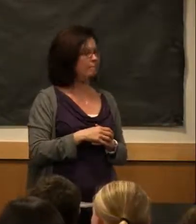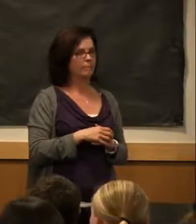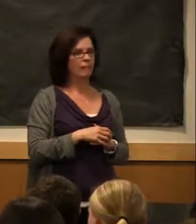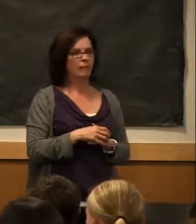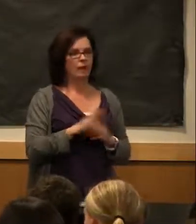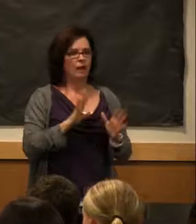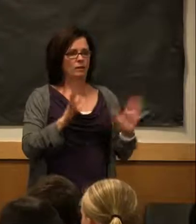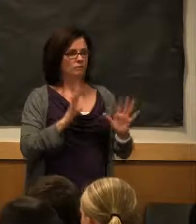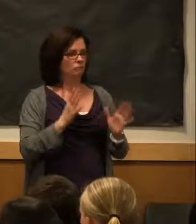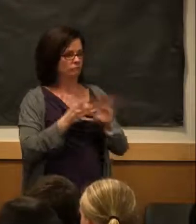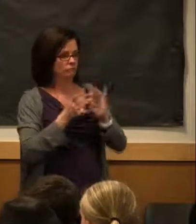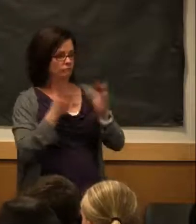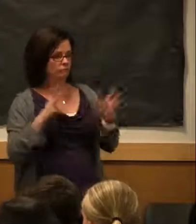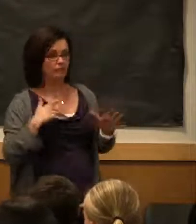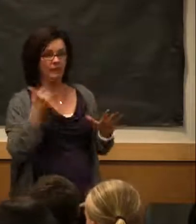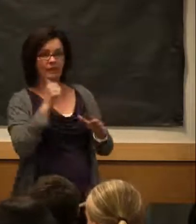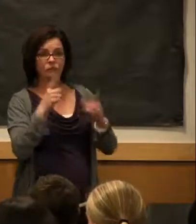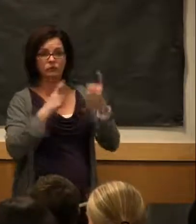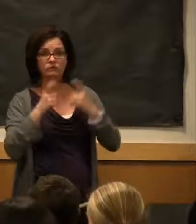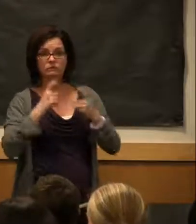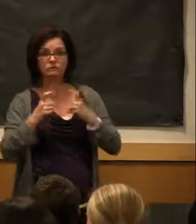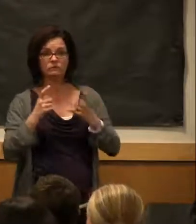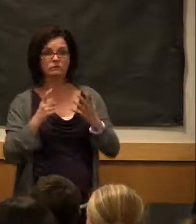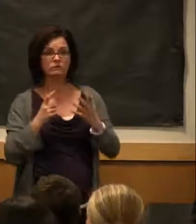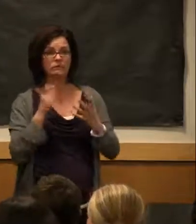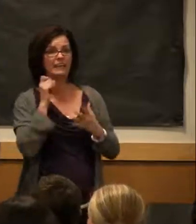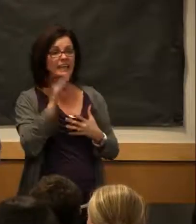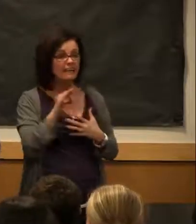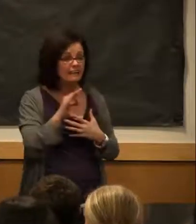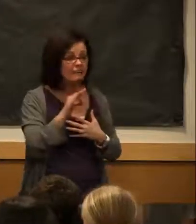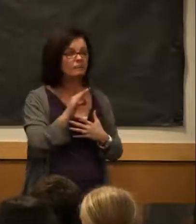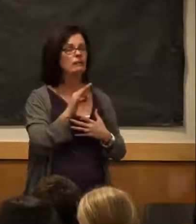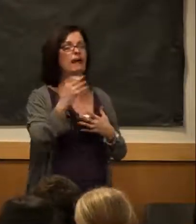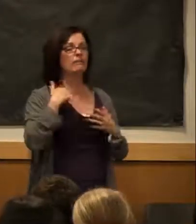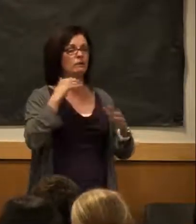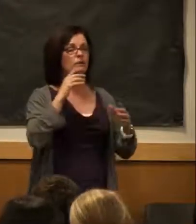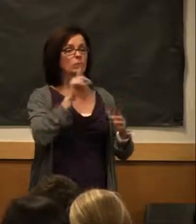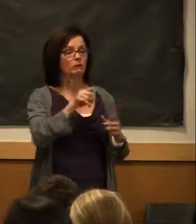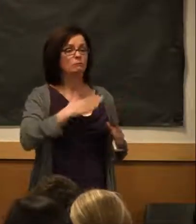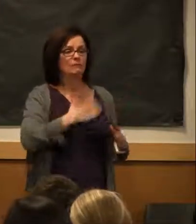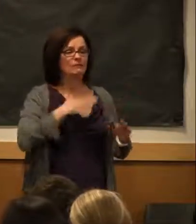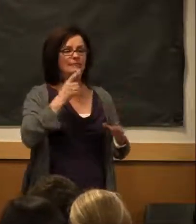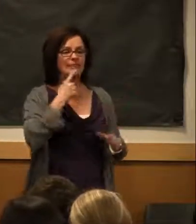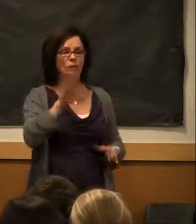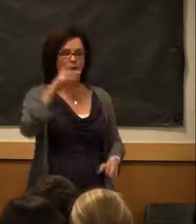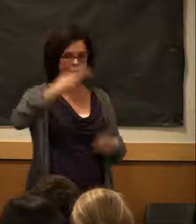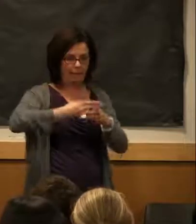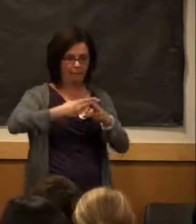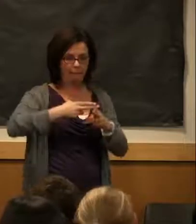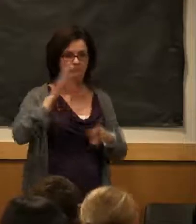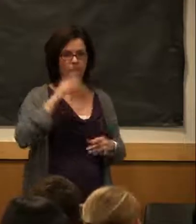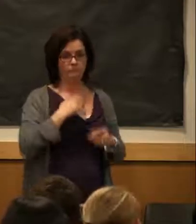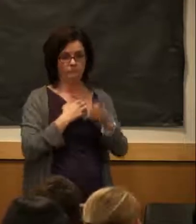So I'll stop there. Does anybody have any questions? And if you do, please say your name.